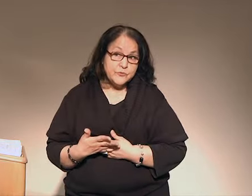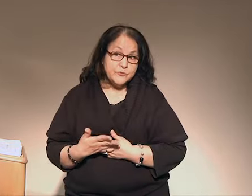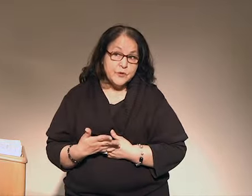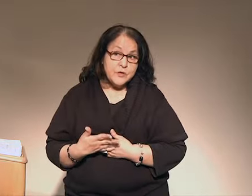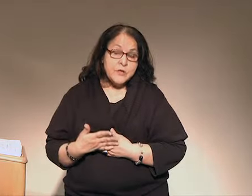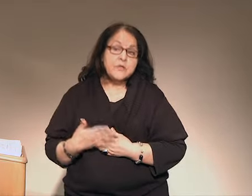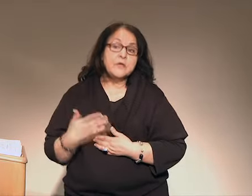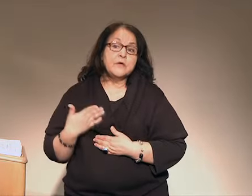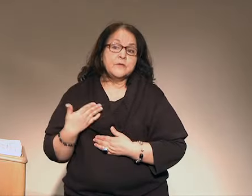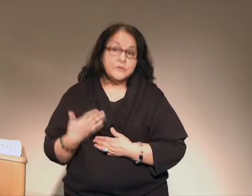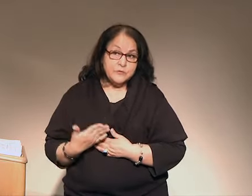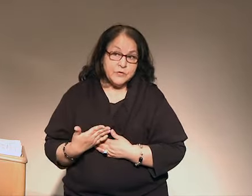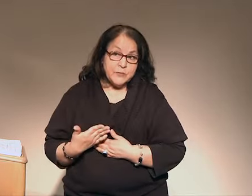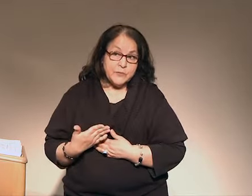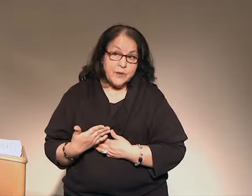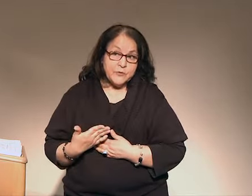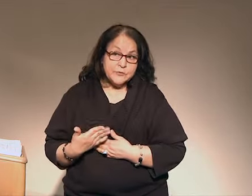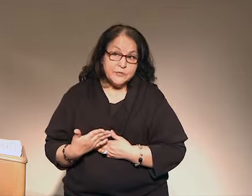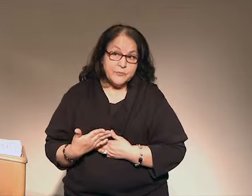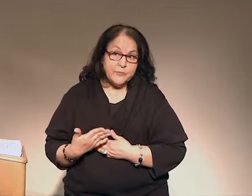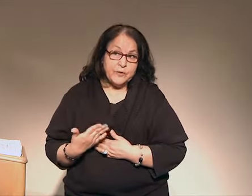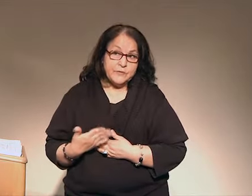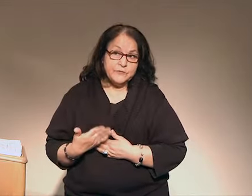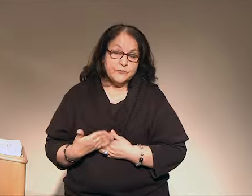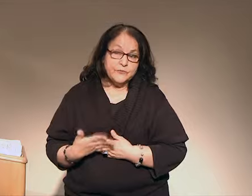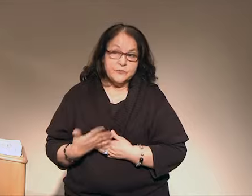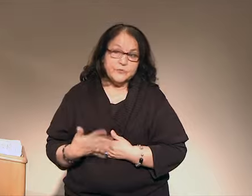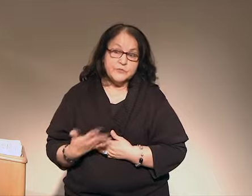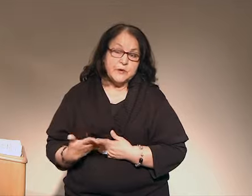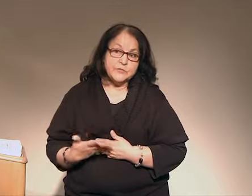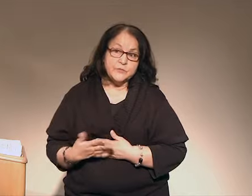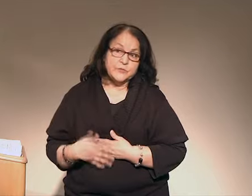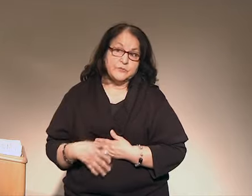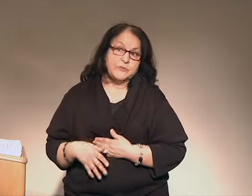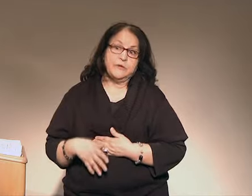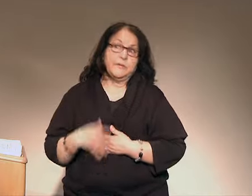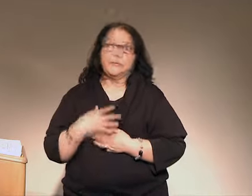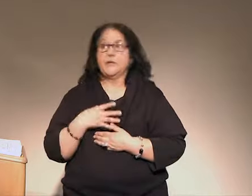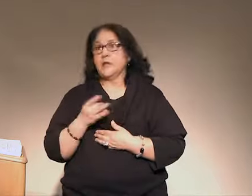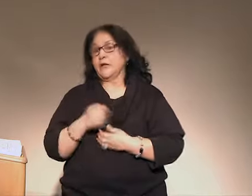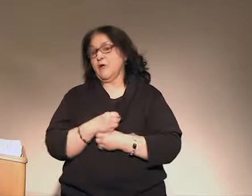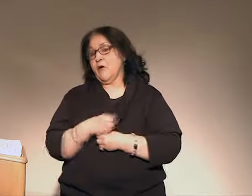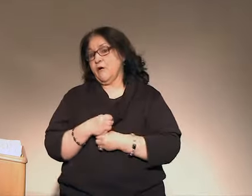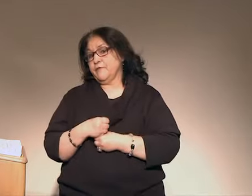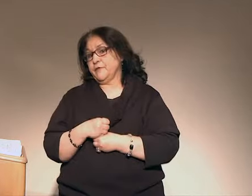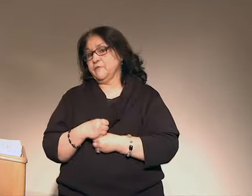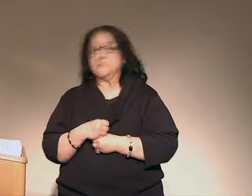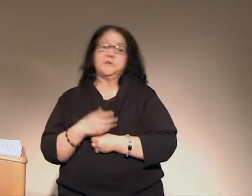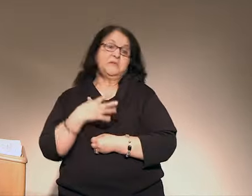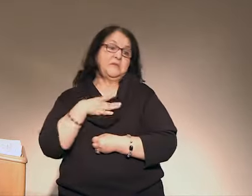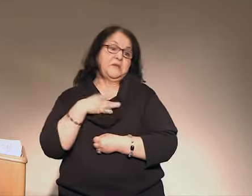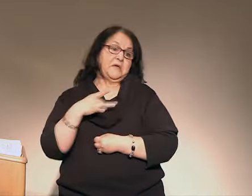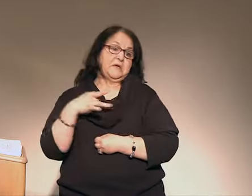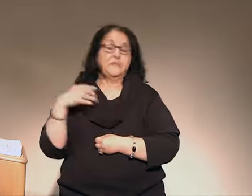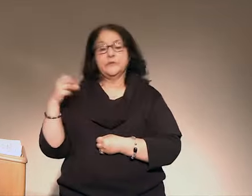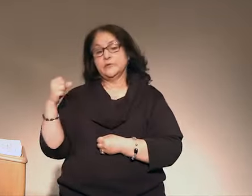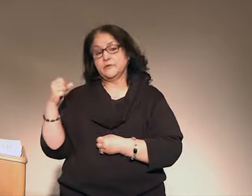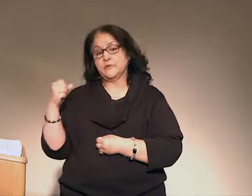so you keep your eyebrows up, waiting for a response, whether they maybe like coffee, or maybe they like milk, or